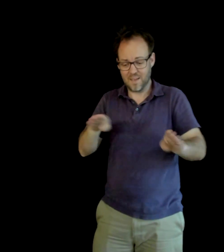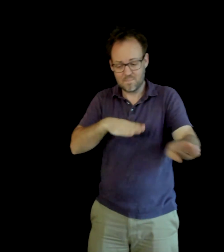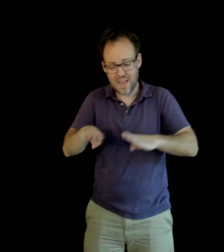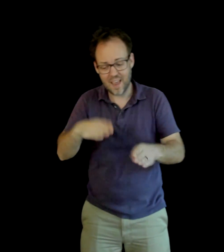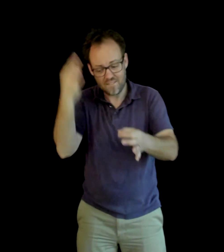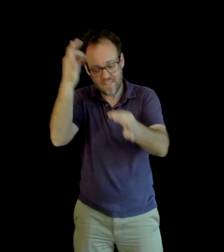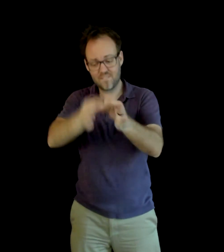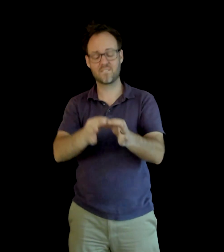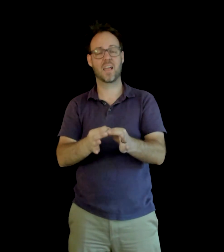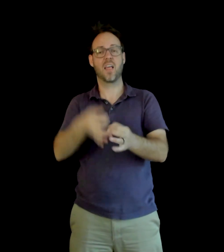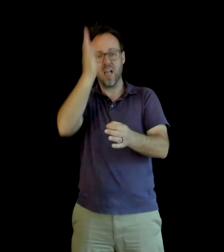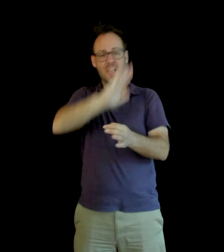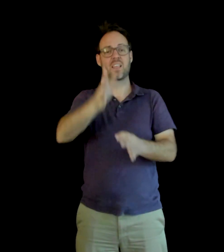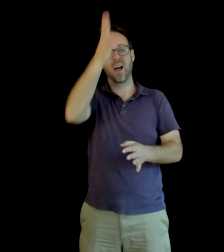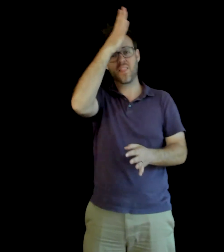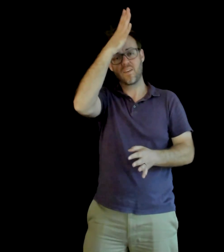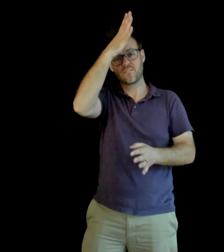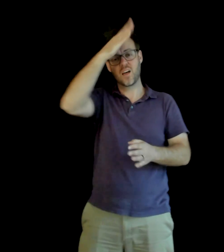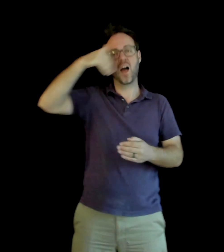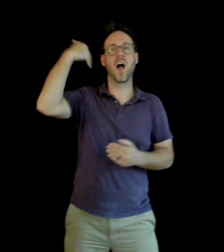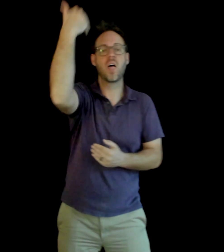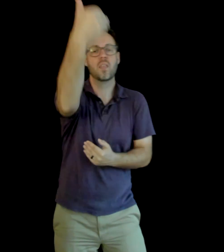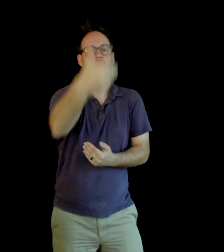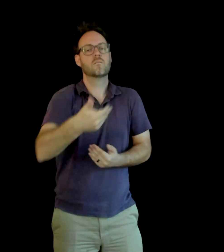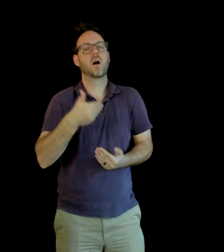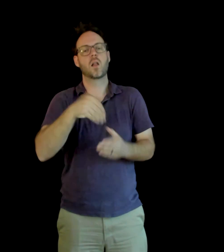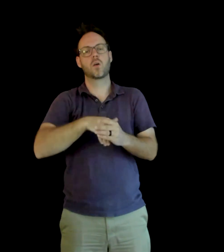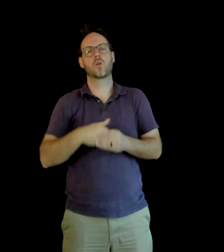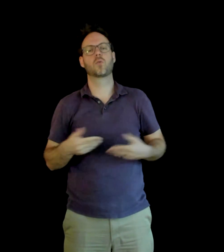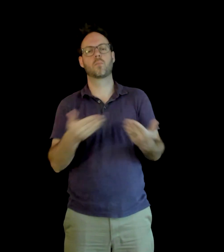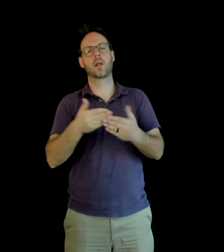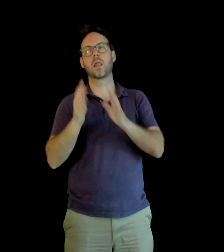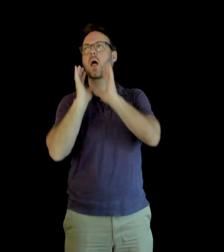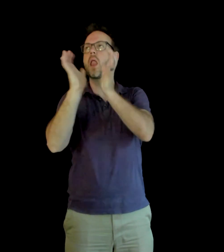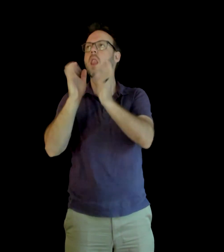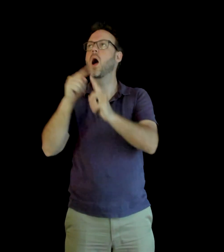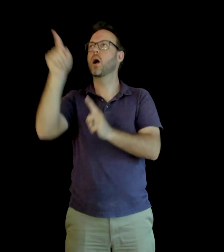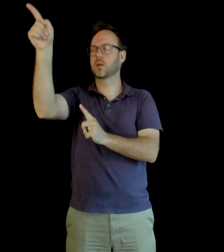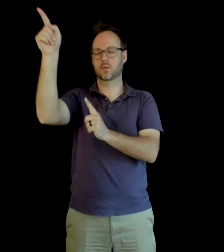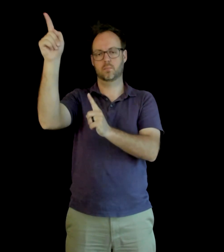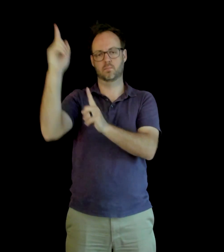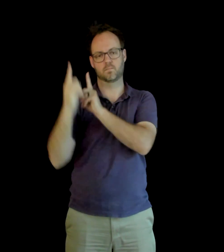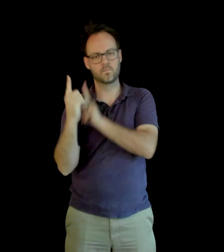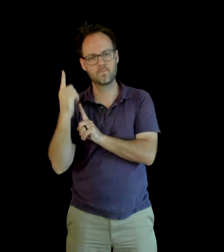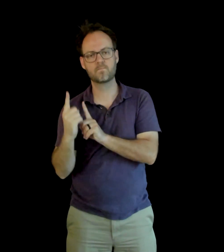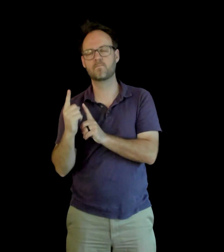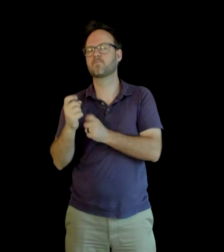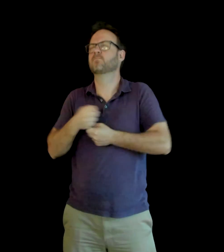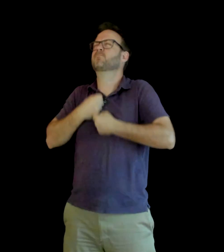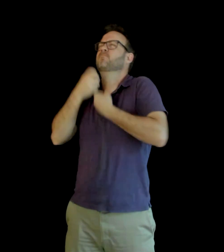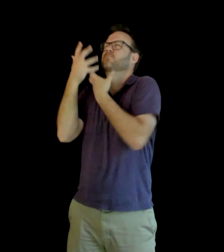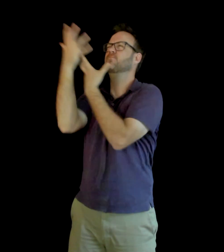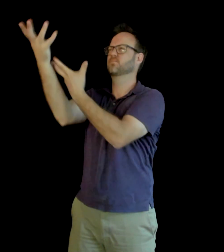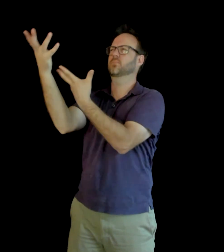of faith. God the Father has invited you into his presence to talk to him and to cry out to